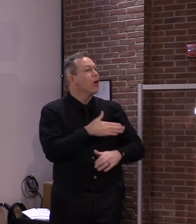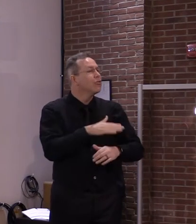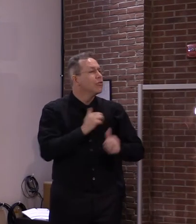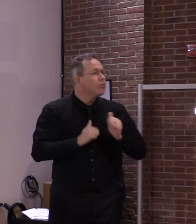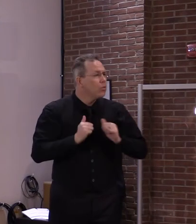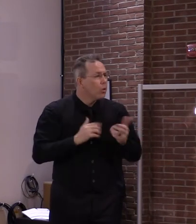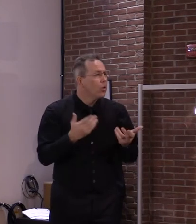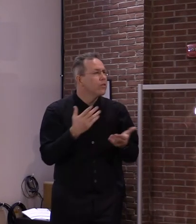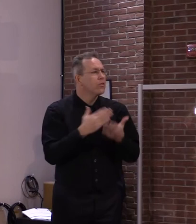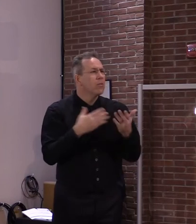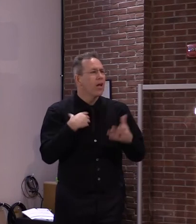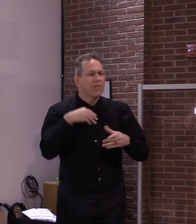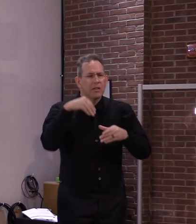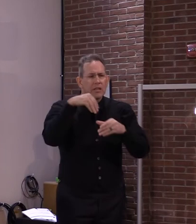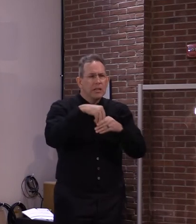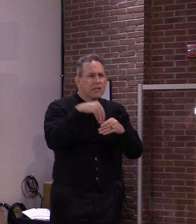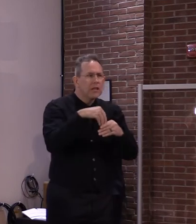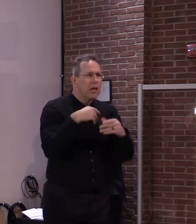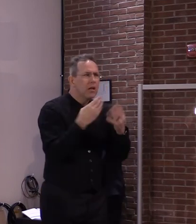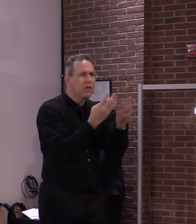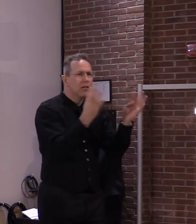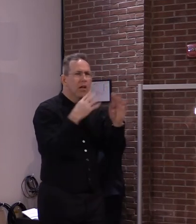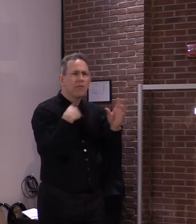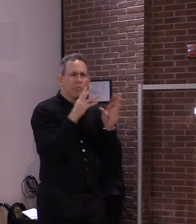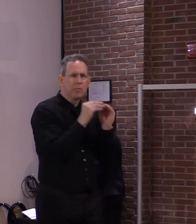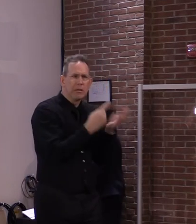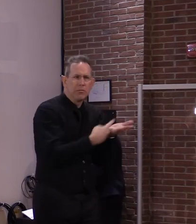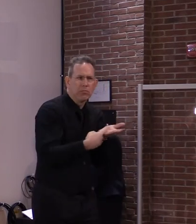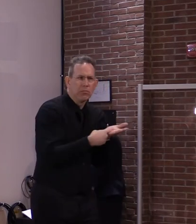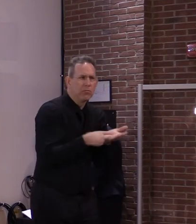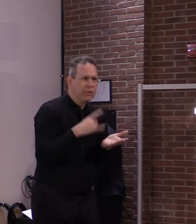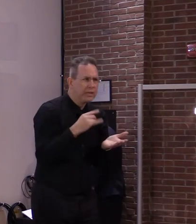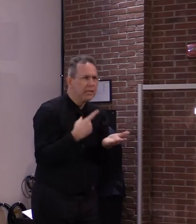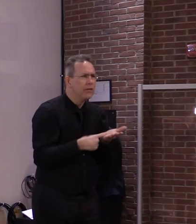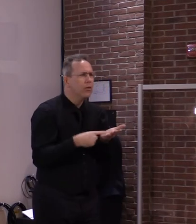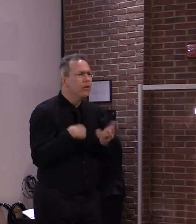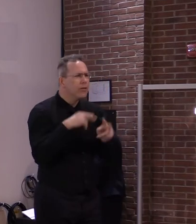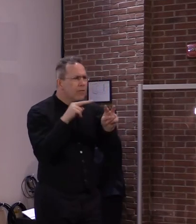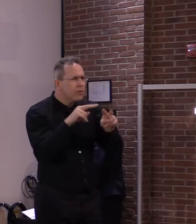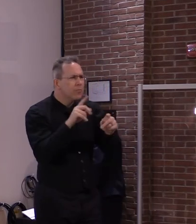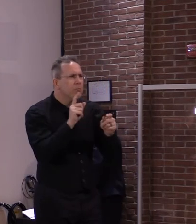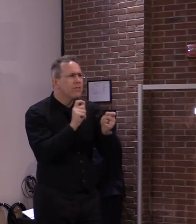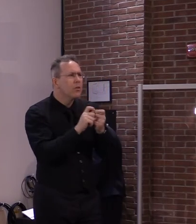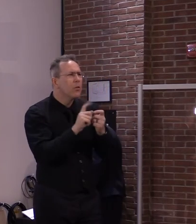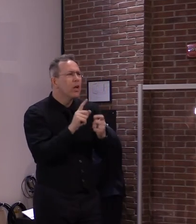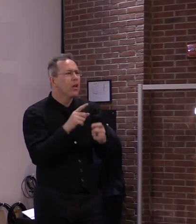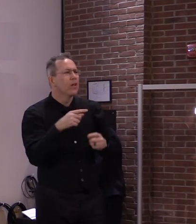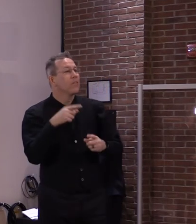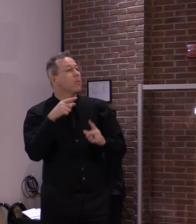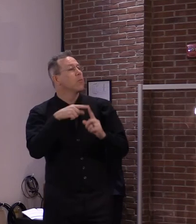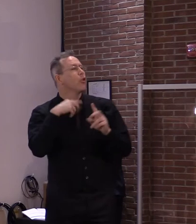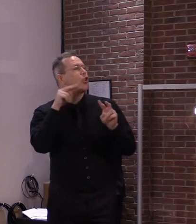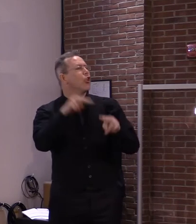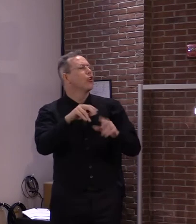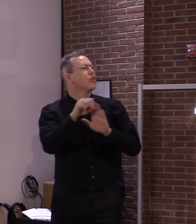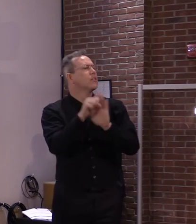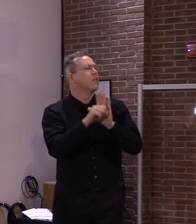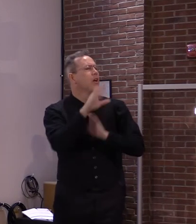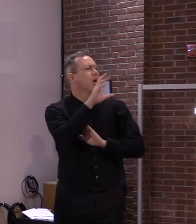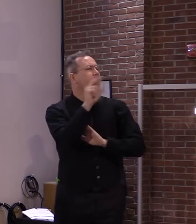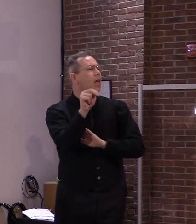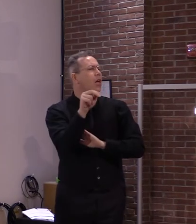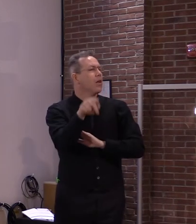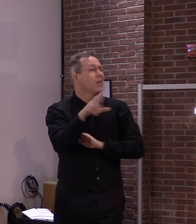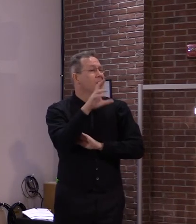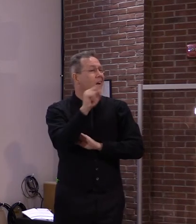um and we in that meeting i looked specifically at guidance from connecticut as sort of a prototype uh just as a way to to